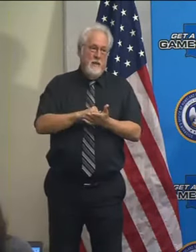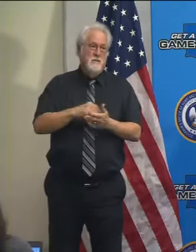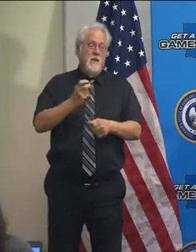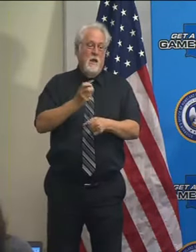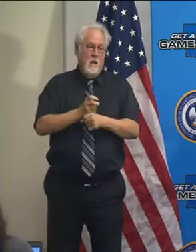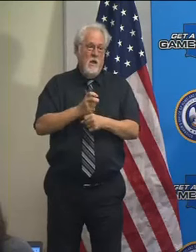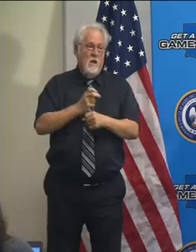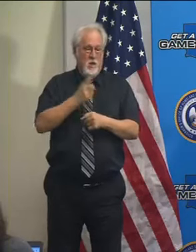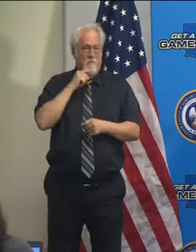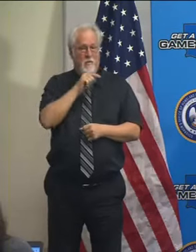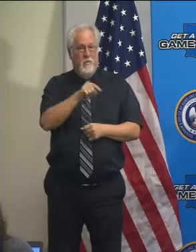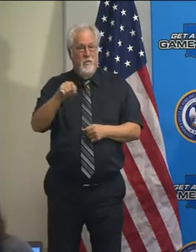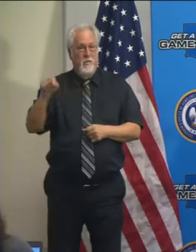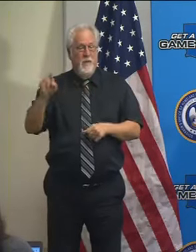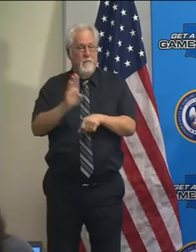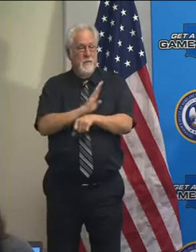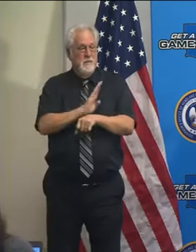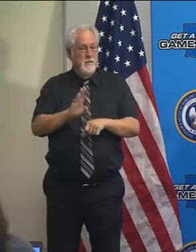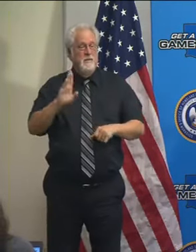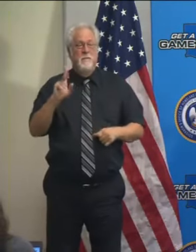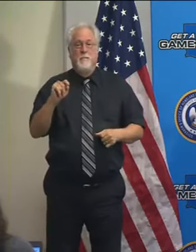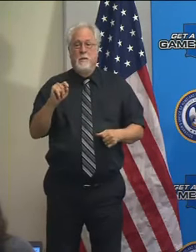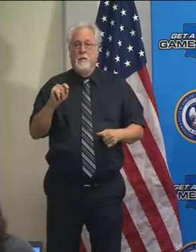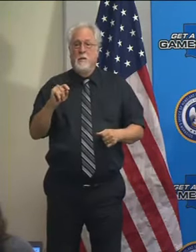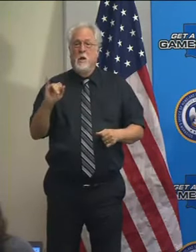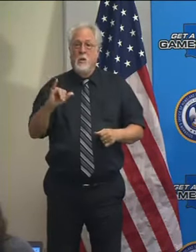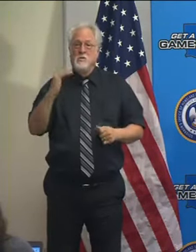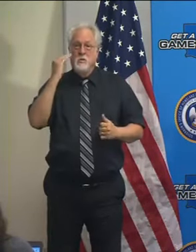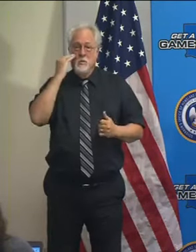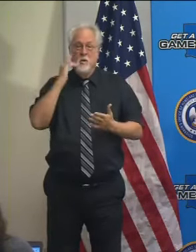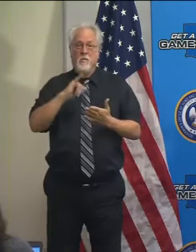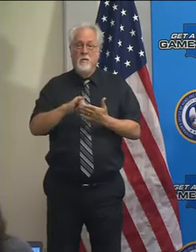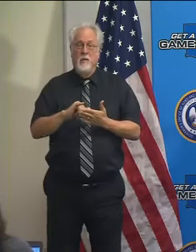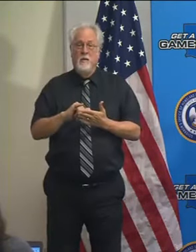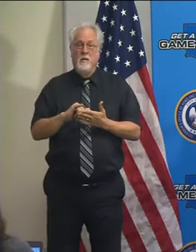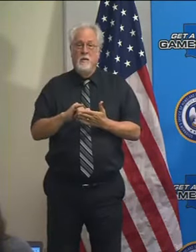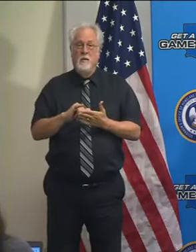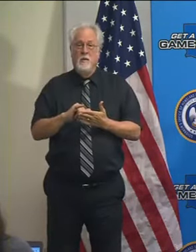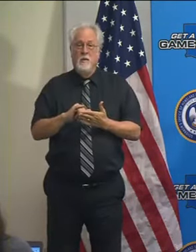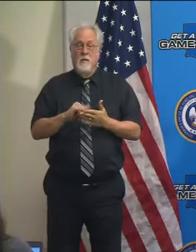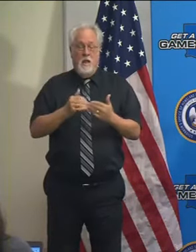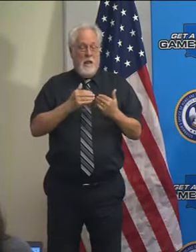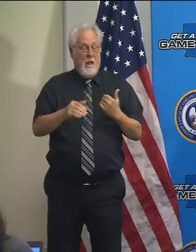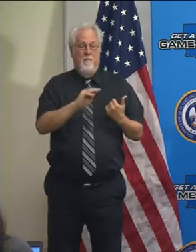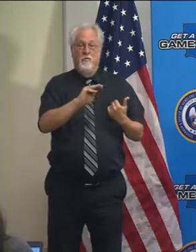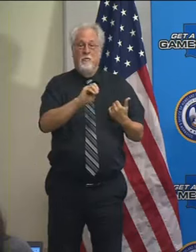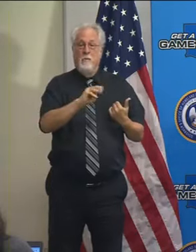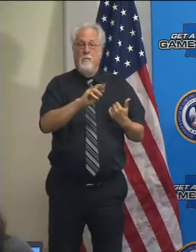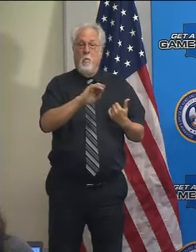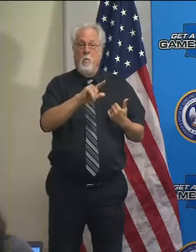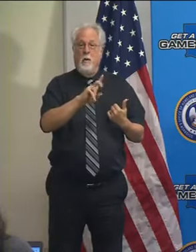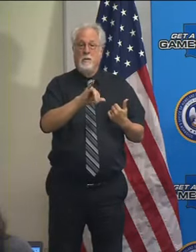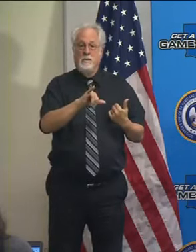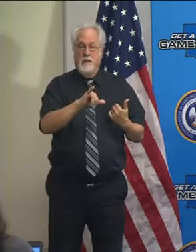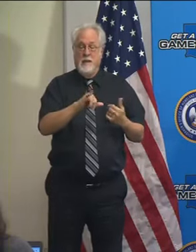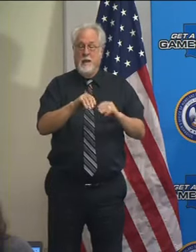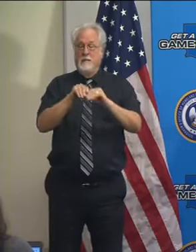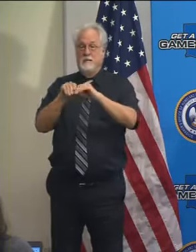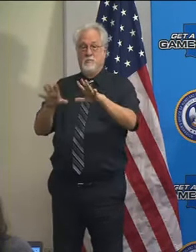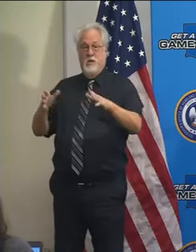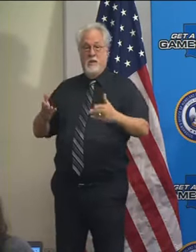hardship on those particular businesses. But we also know that since Memorial Day, the spread of